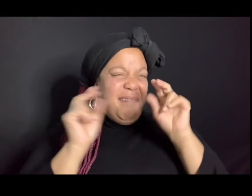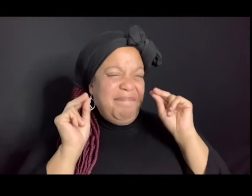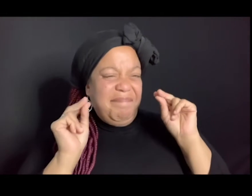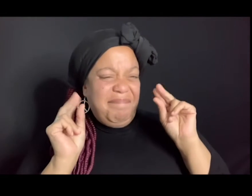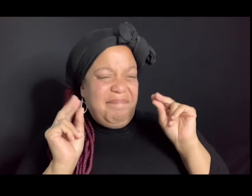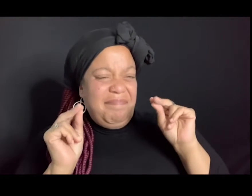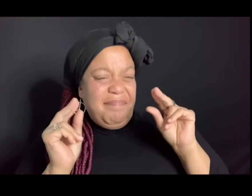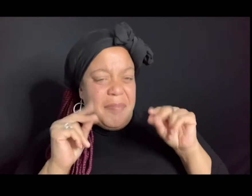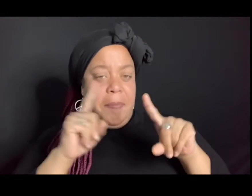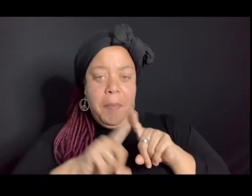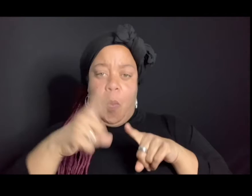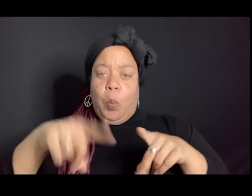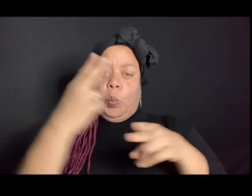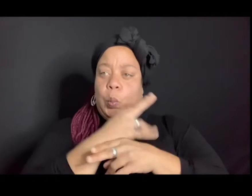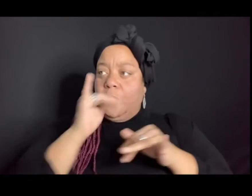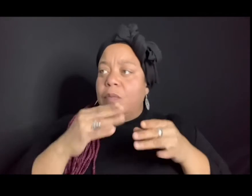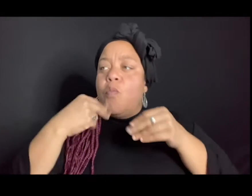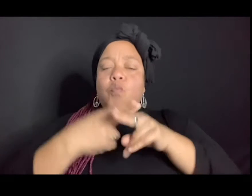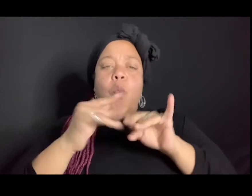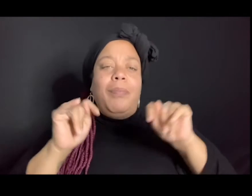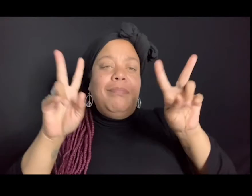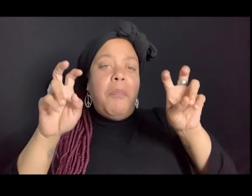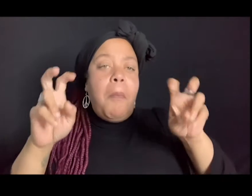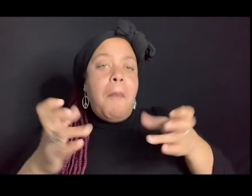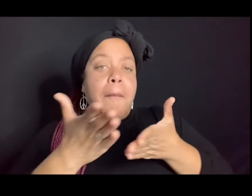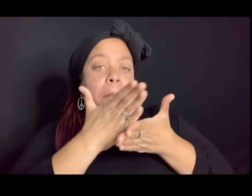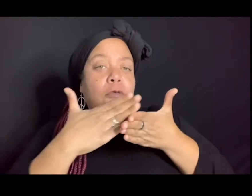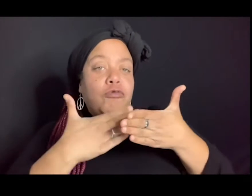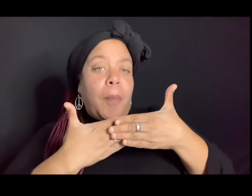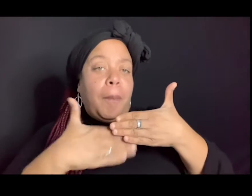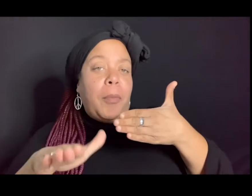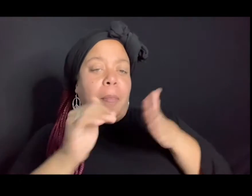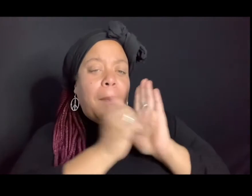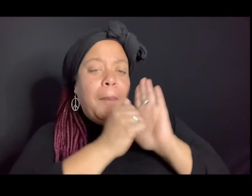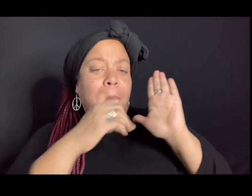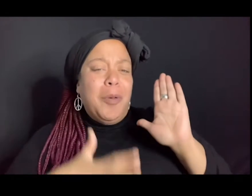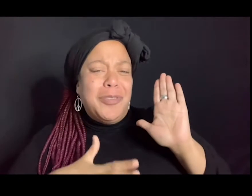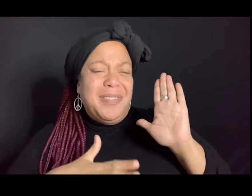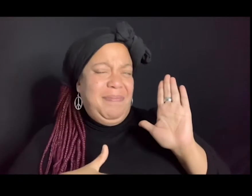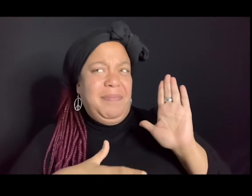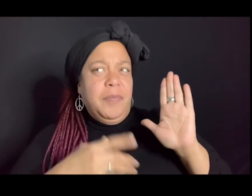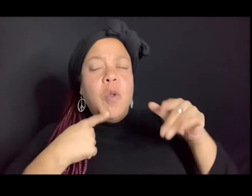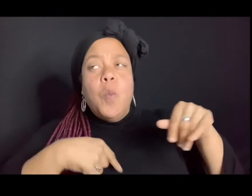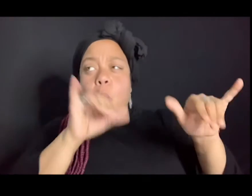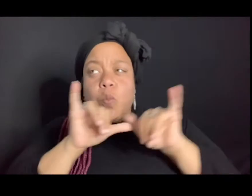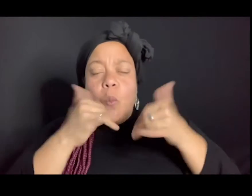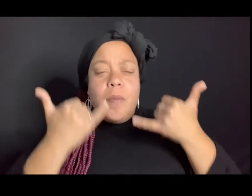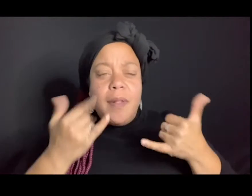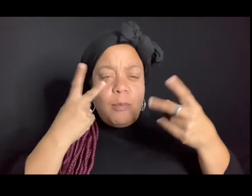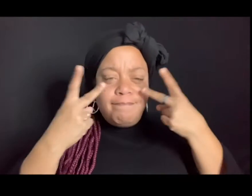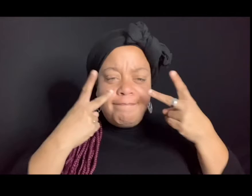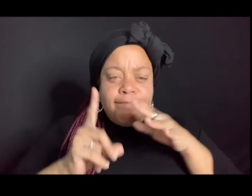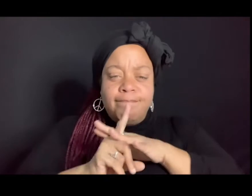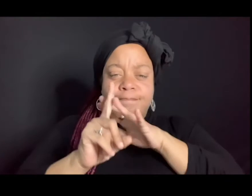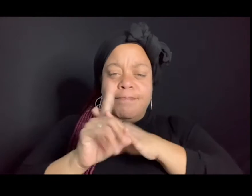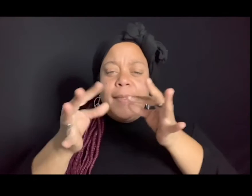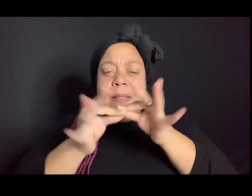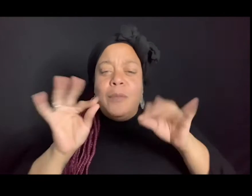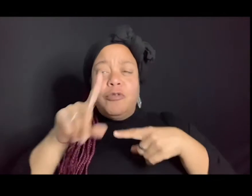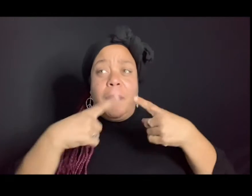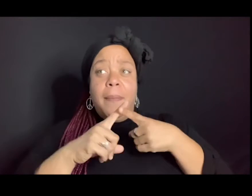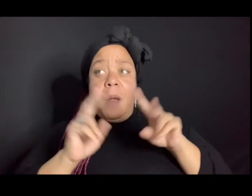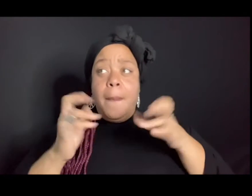the time, but they're using it and calling it partial birth abortion. We're also now seeing